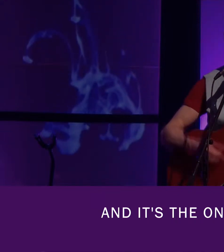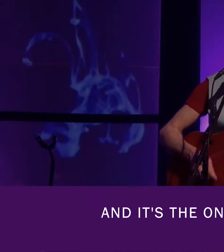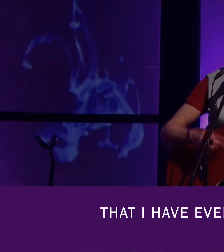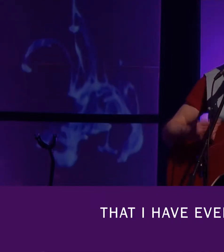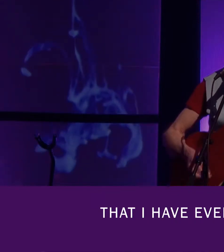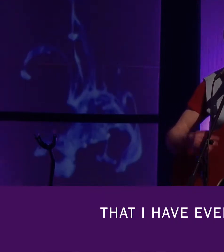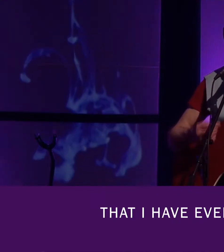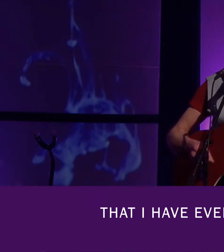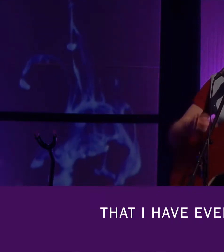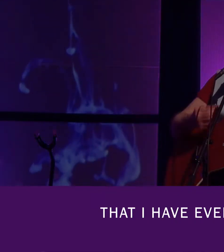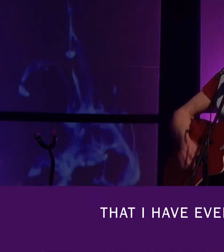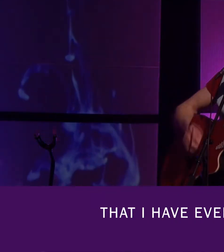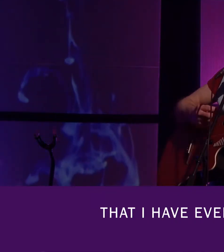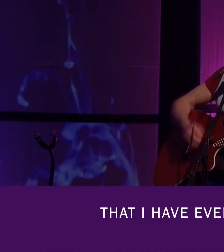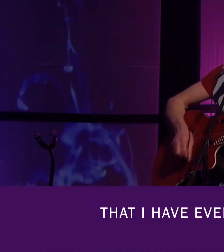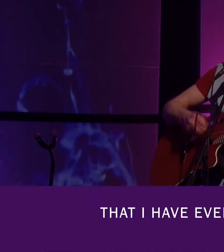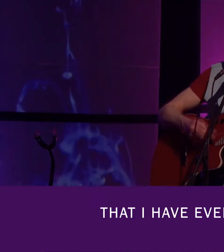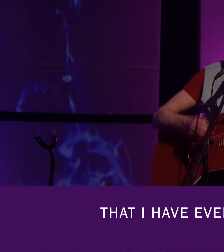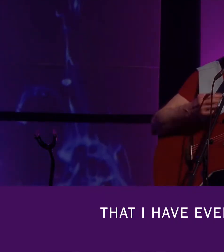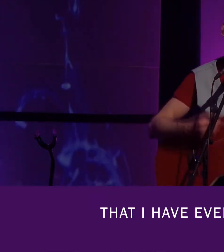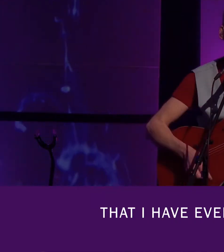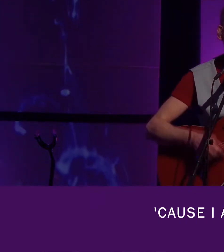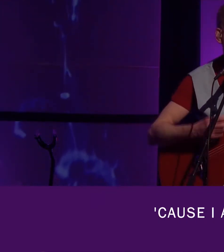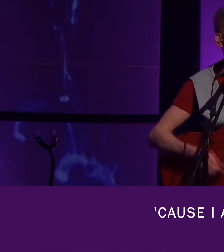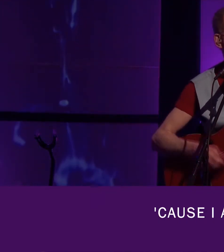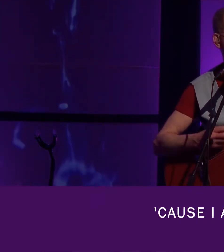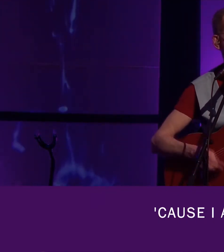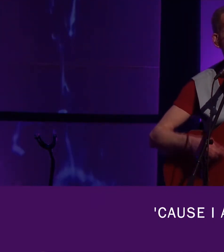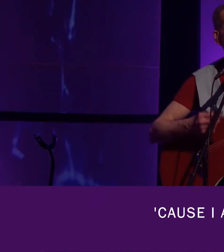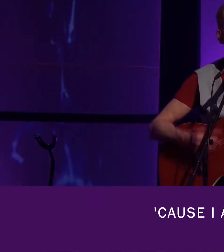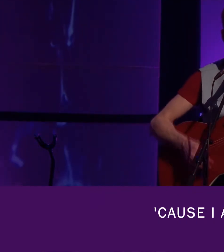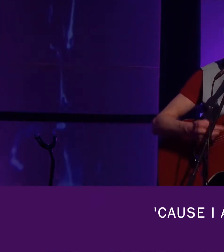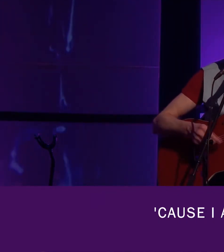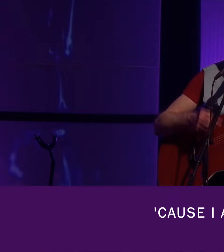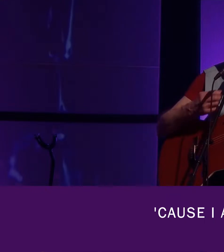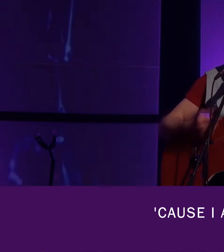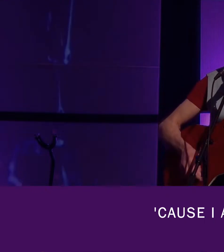I have ever felt like that. 'Cause I am